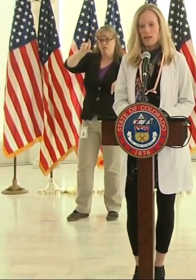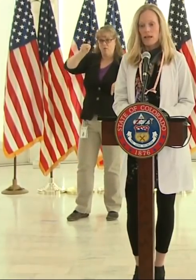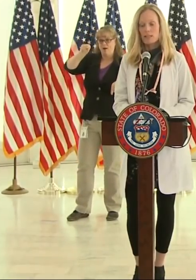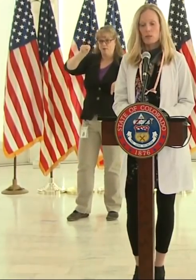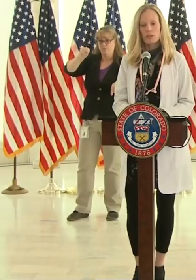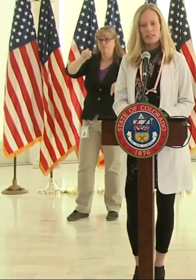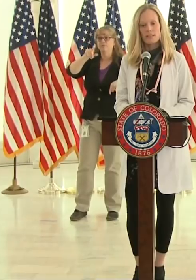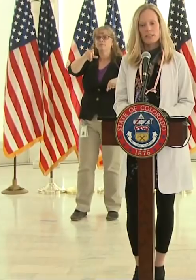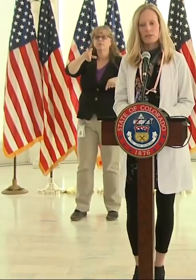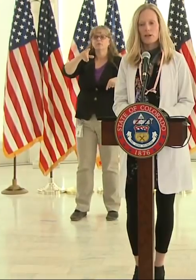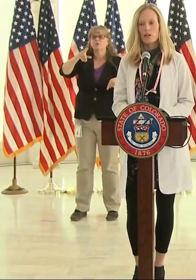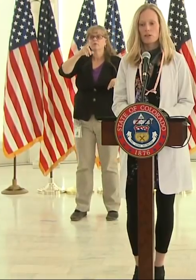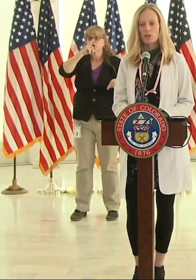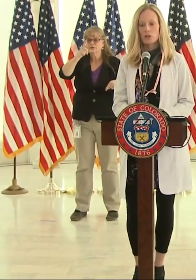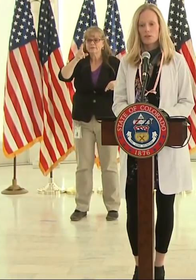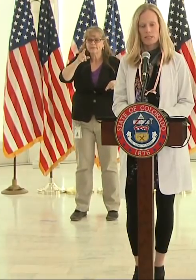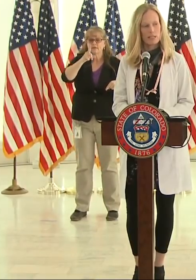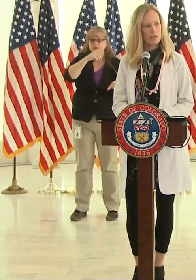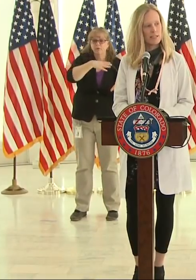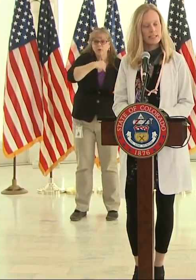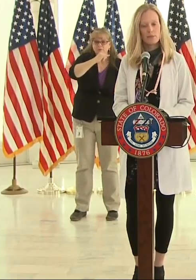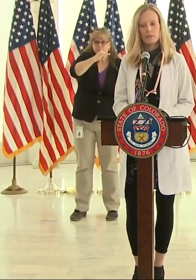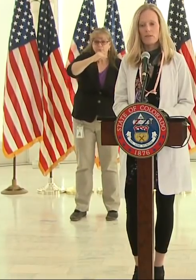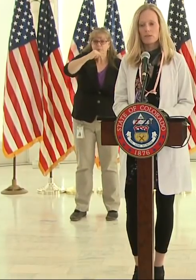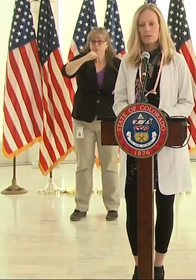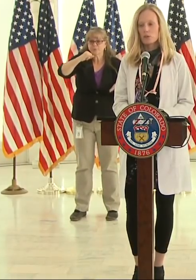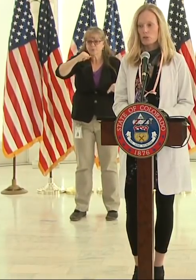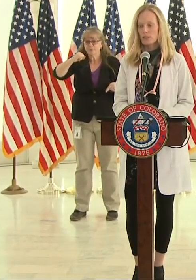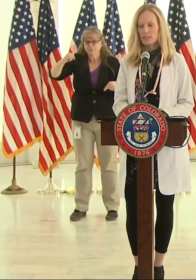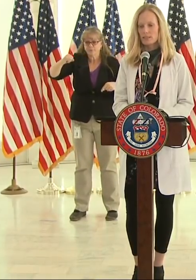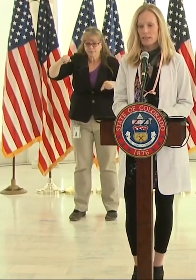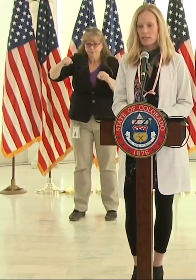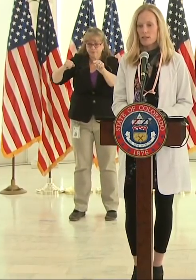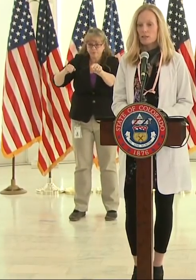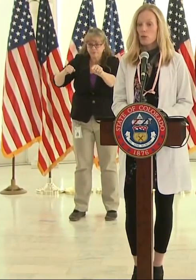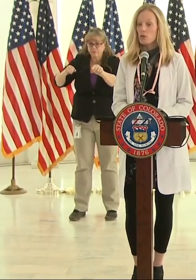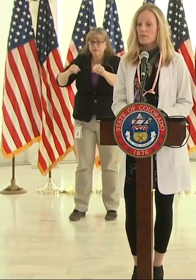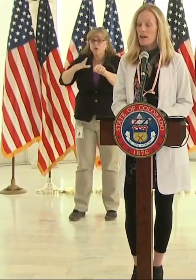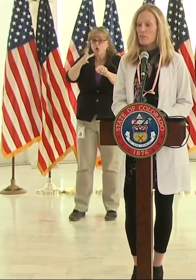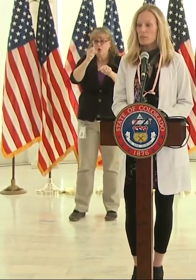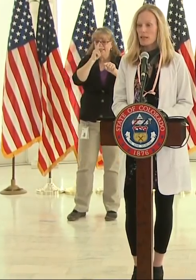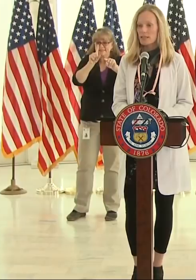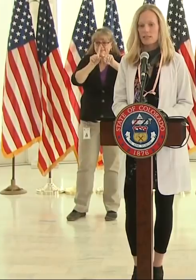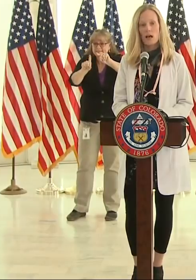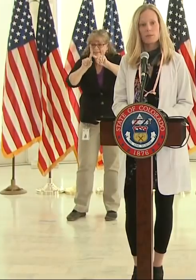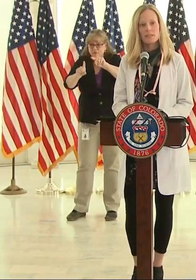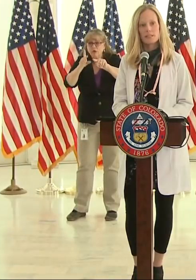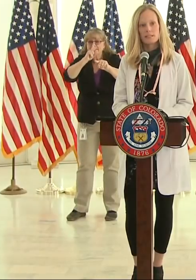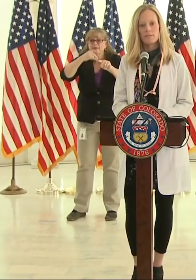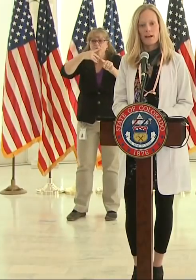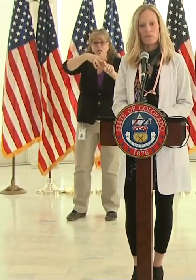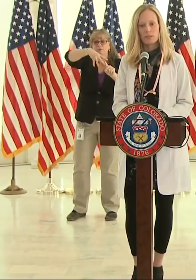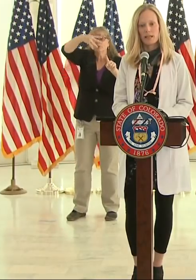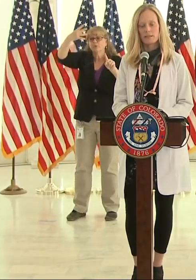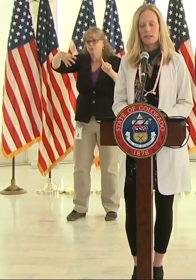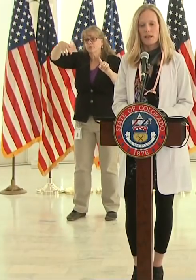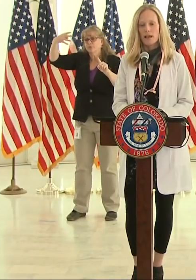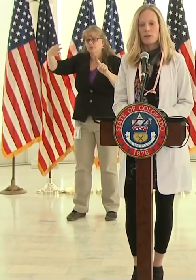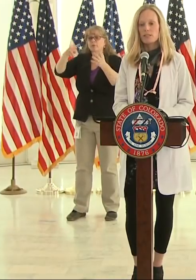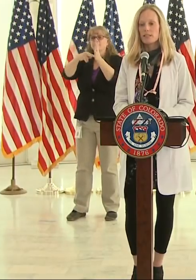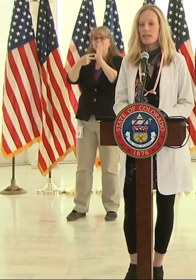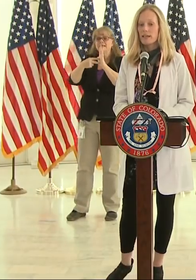line. And so what you can see in the different colored curves here is different levels of social distancing. So 35% up to